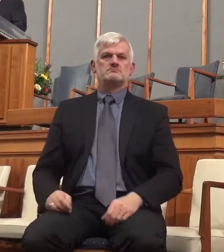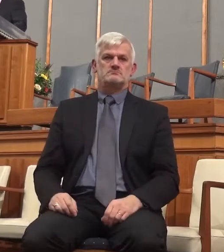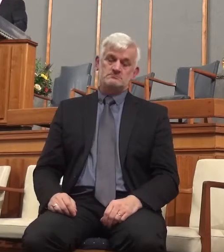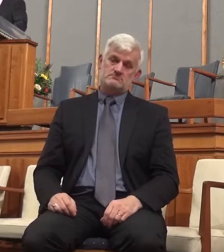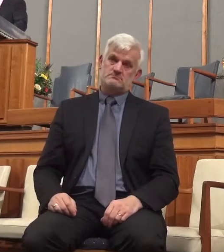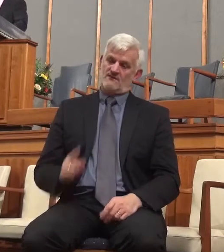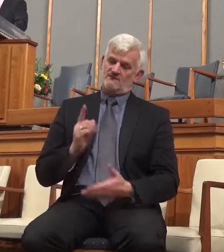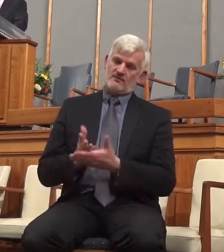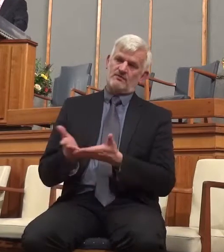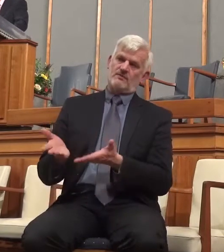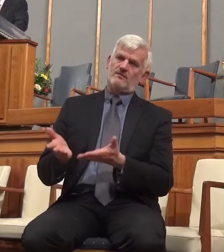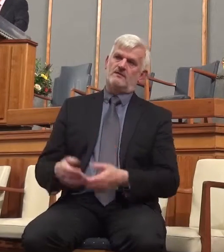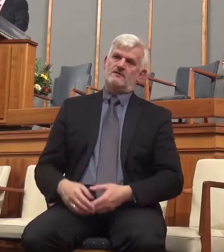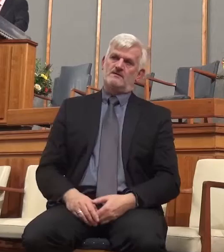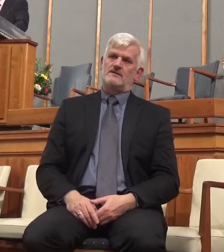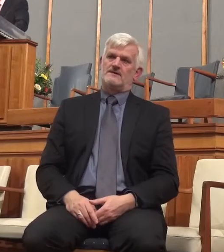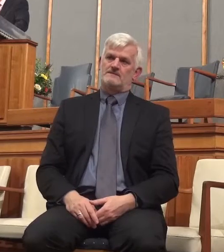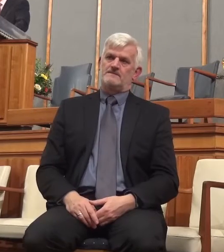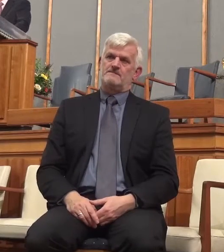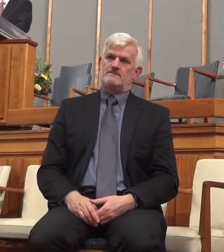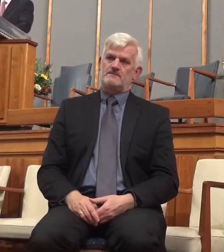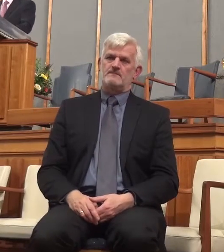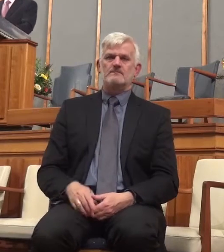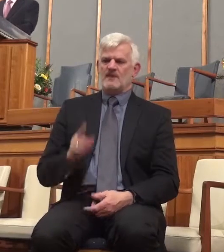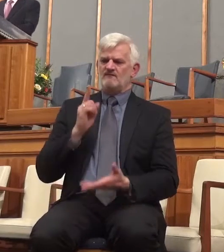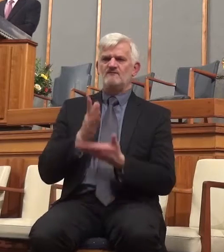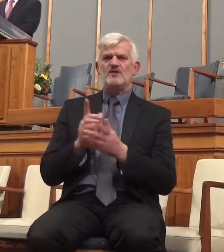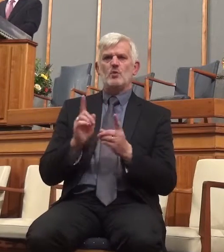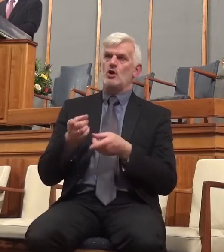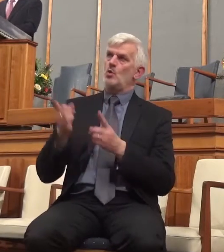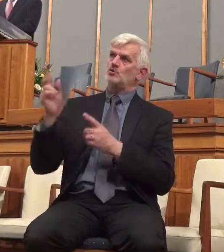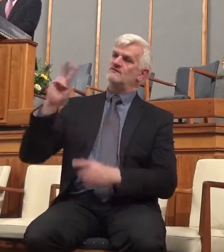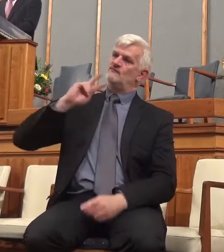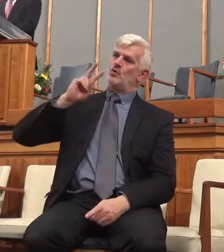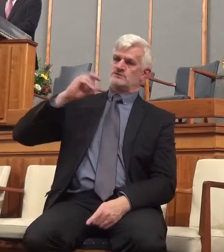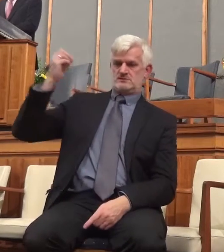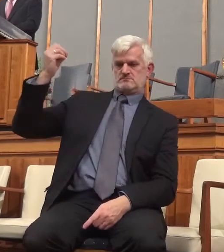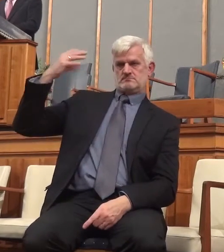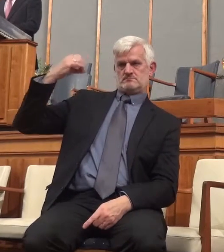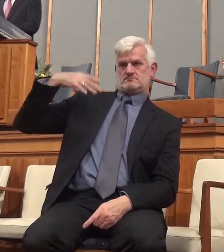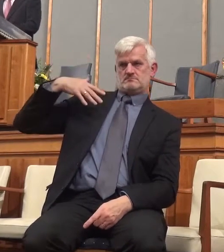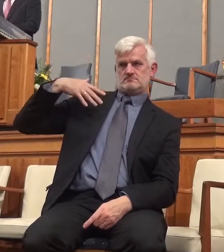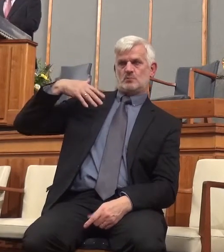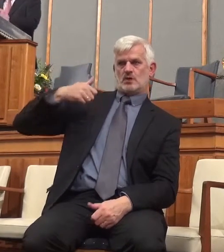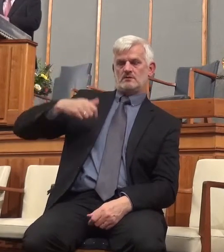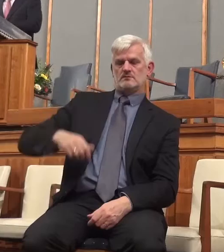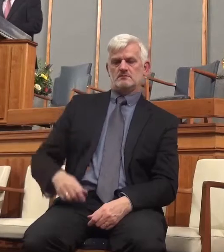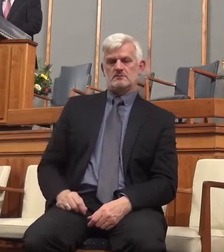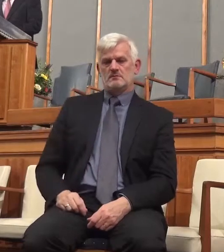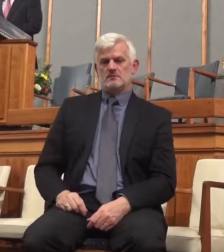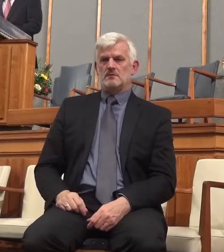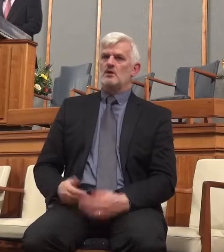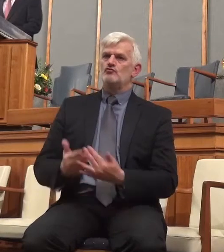does. Now, faith is God speaking in. And here are some of the things that God's